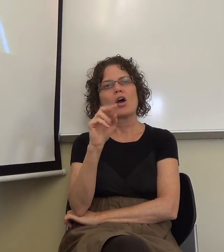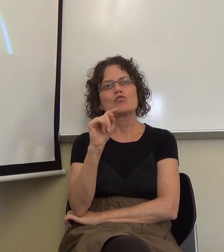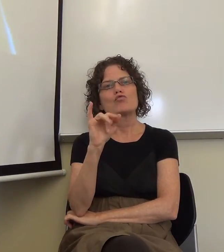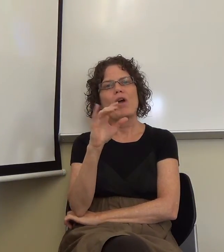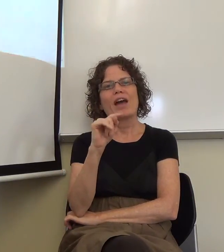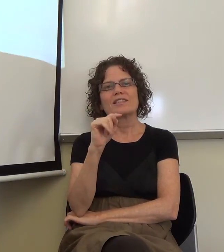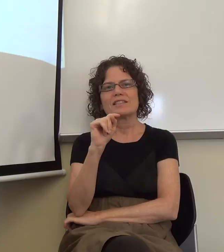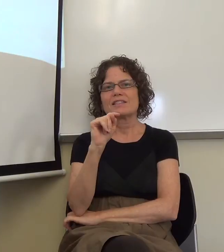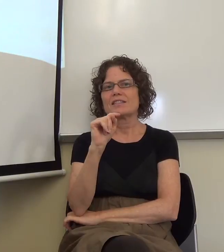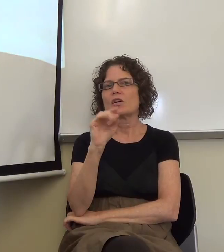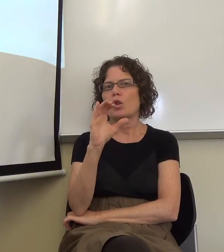this,